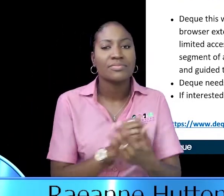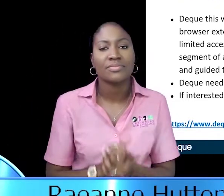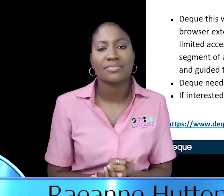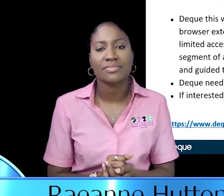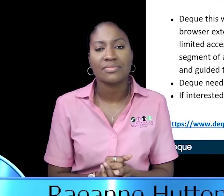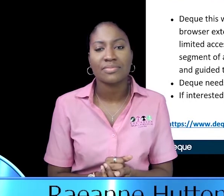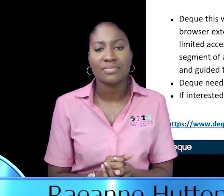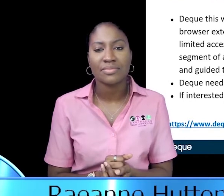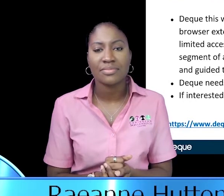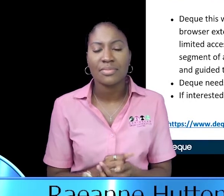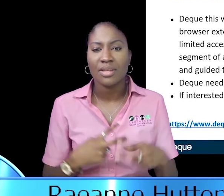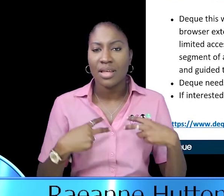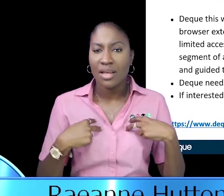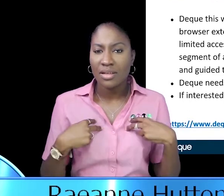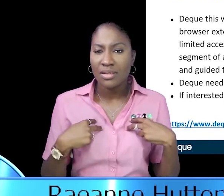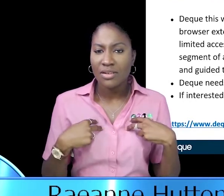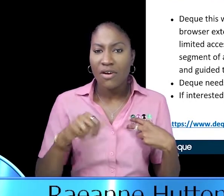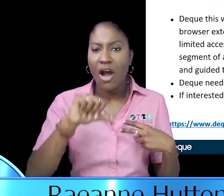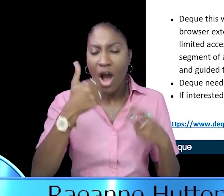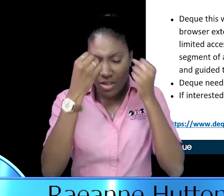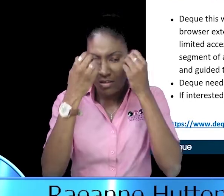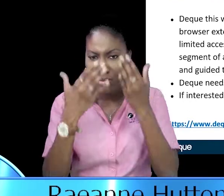that was released called AXE,